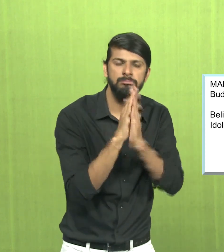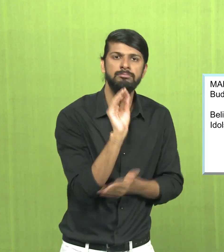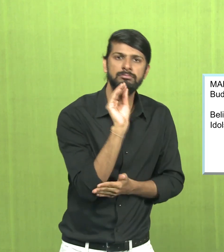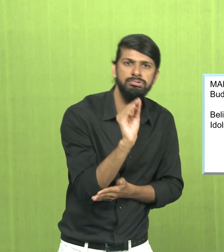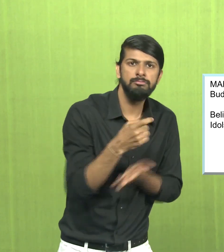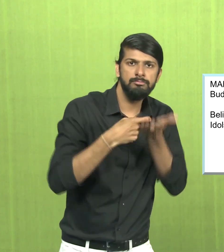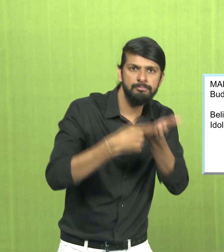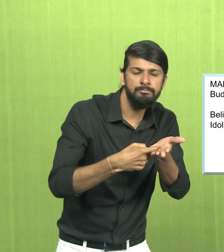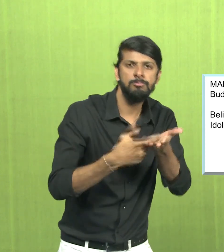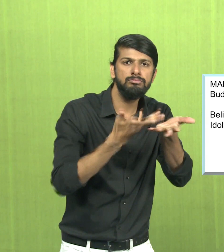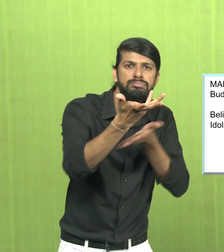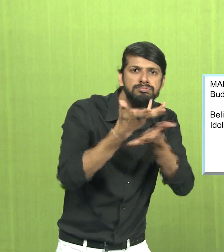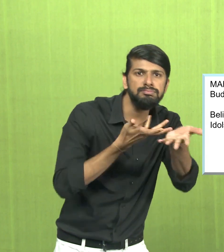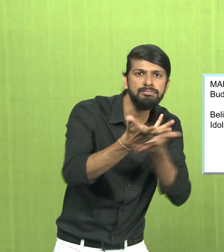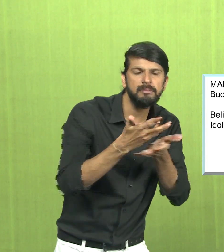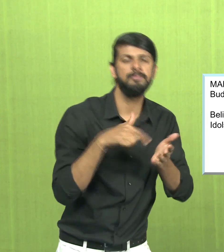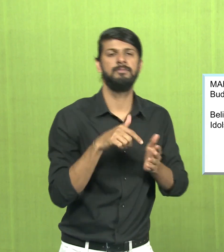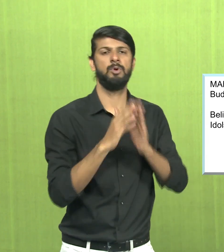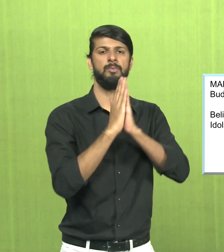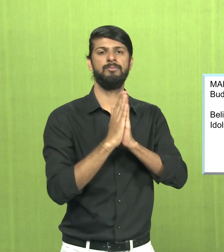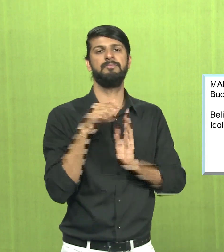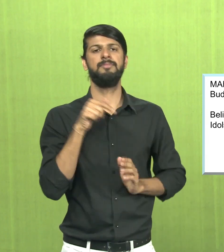believers worship bodhisattvas as well.